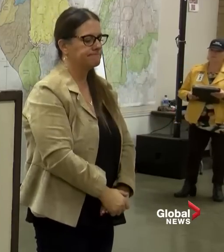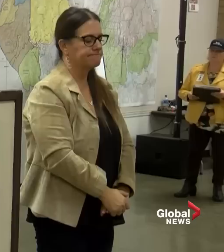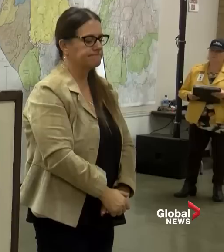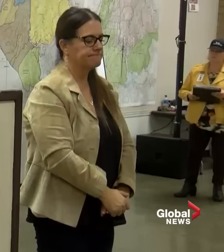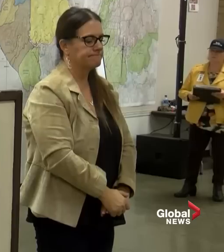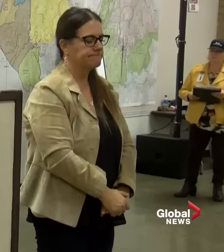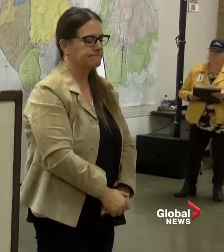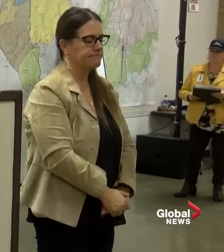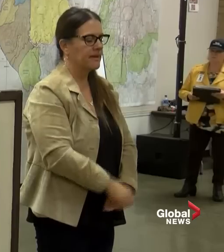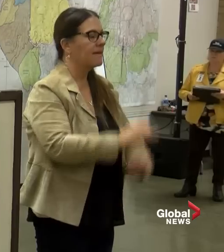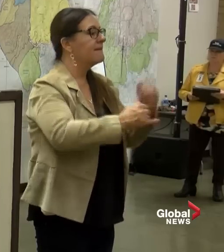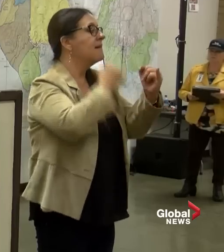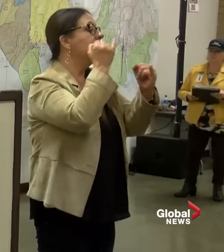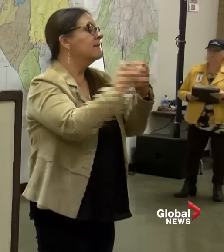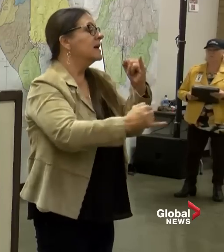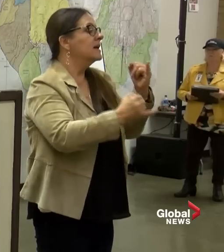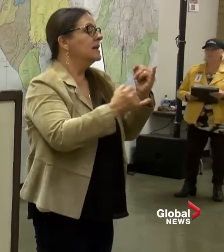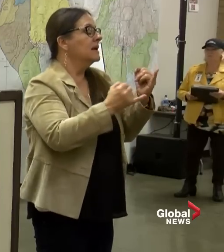Let me finally